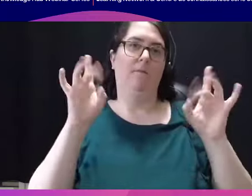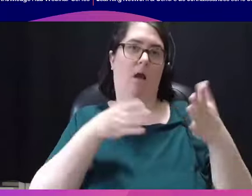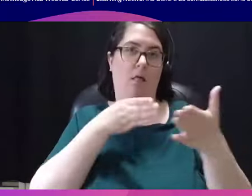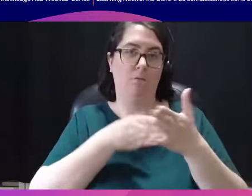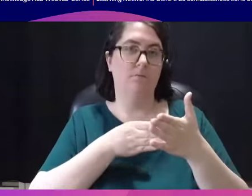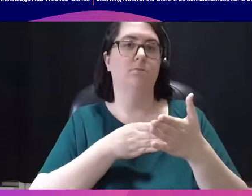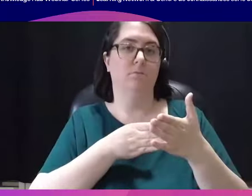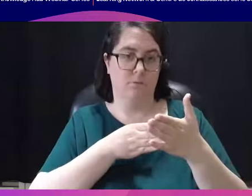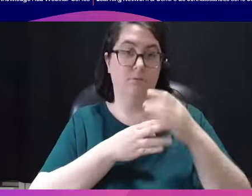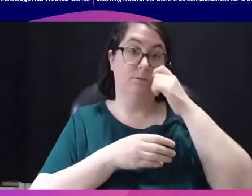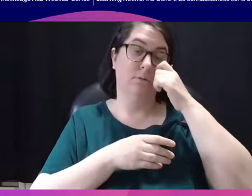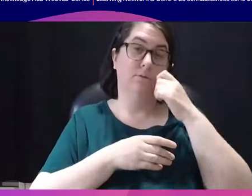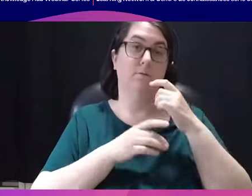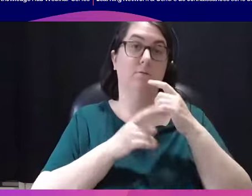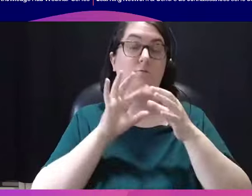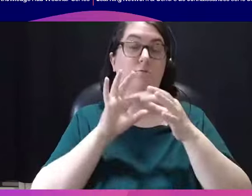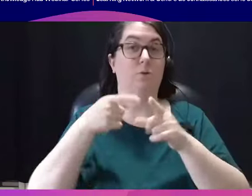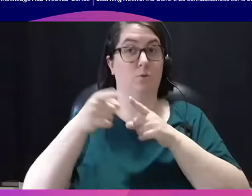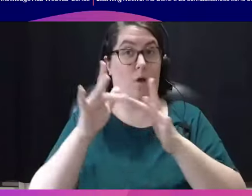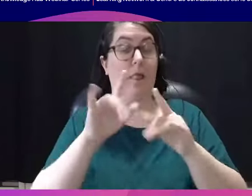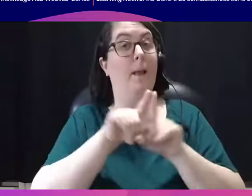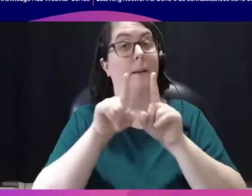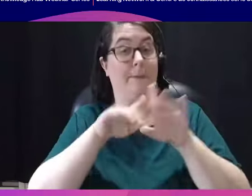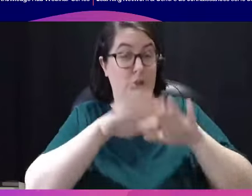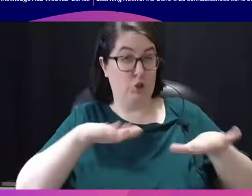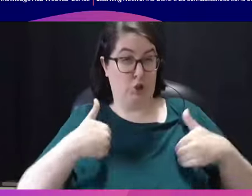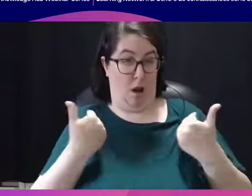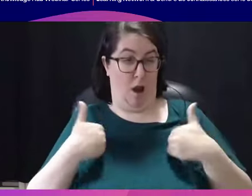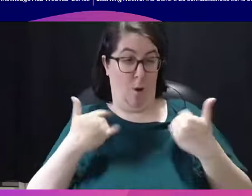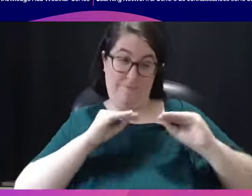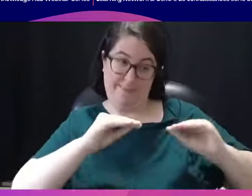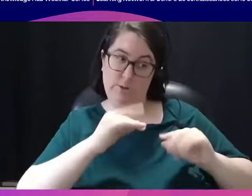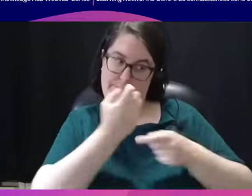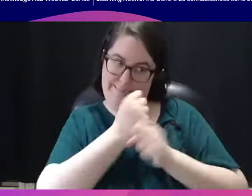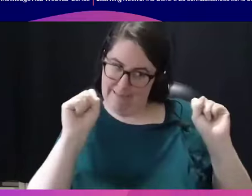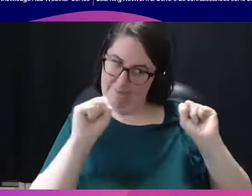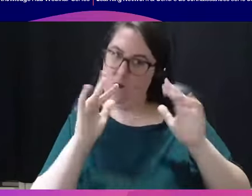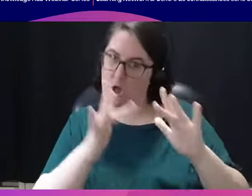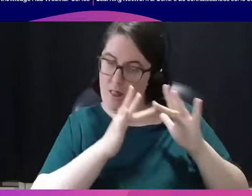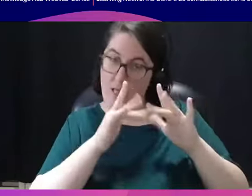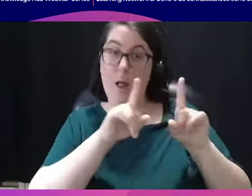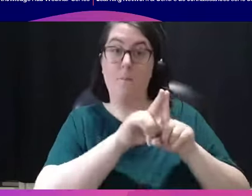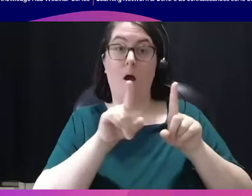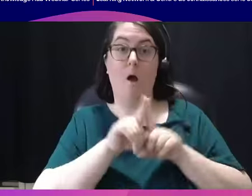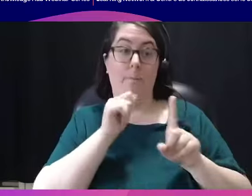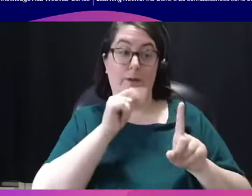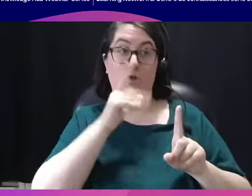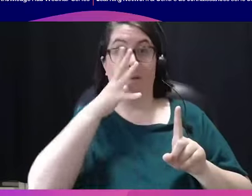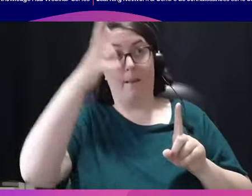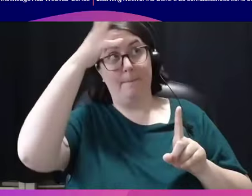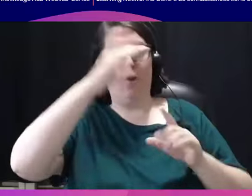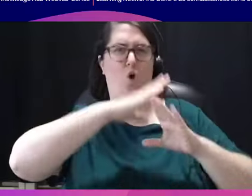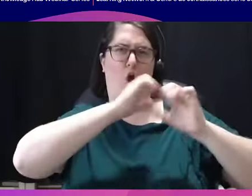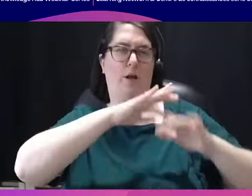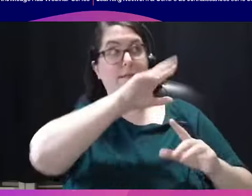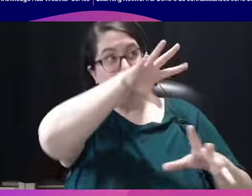teaching children at a young age about safe practices in the online space, and also emboldening their parents and guardians